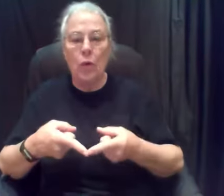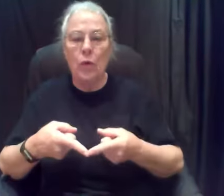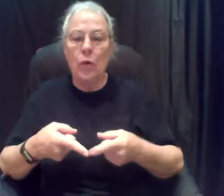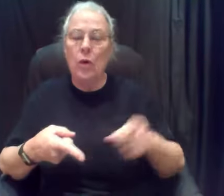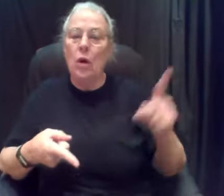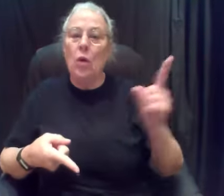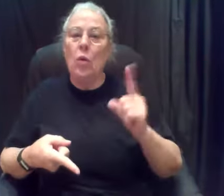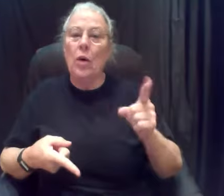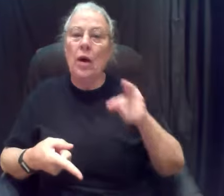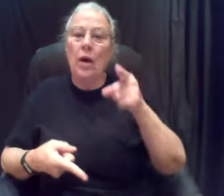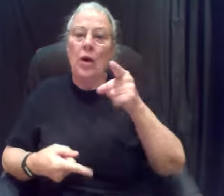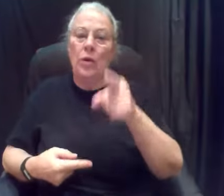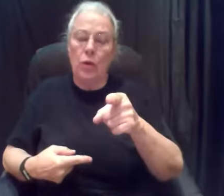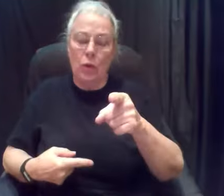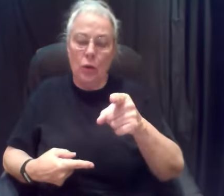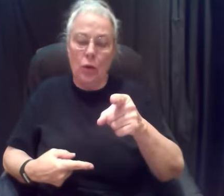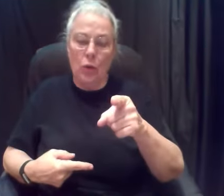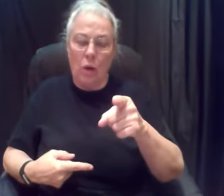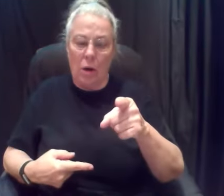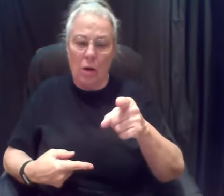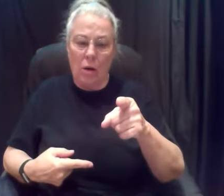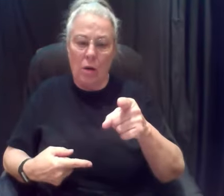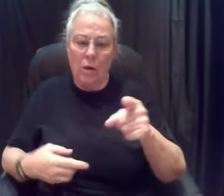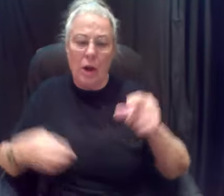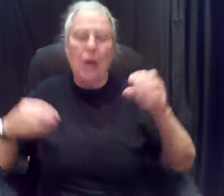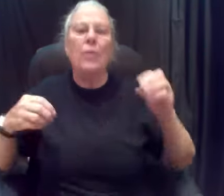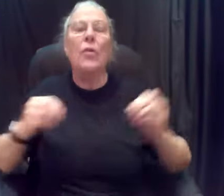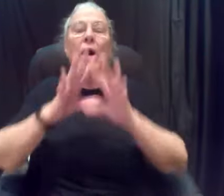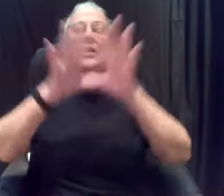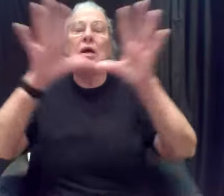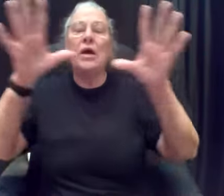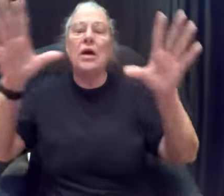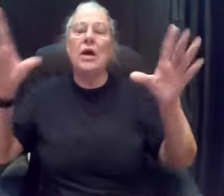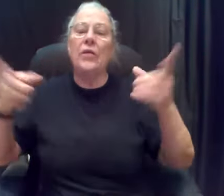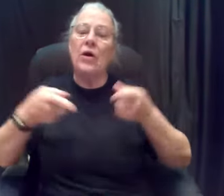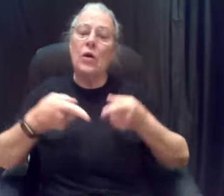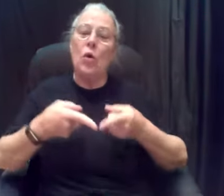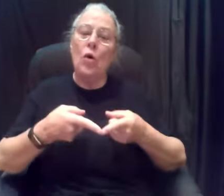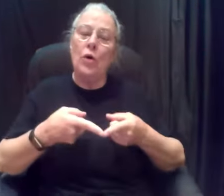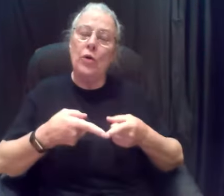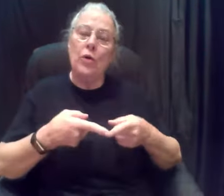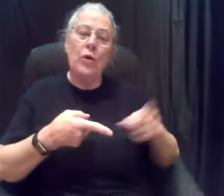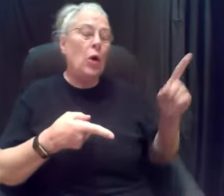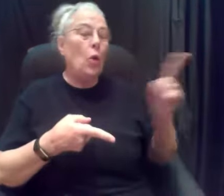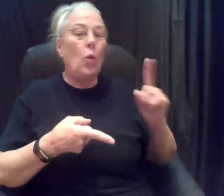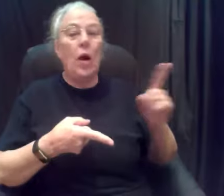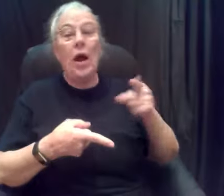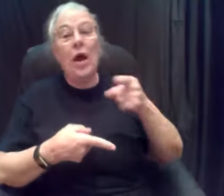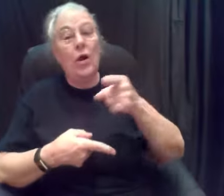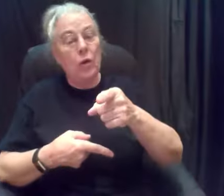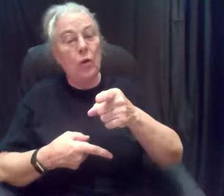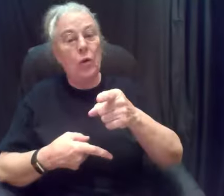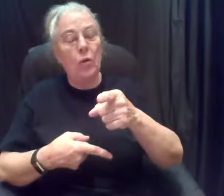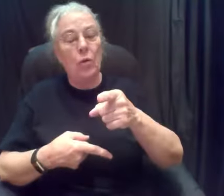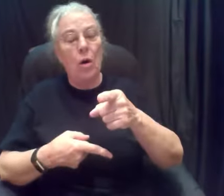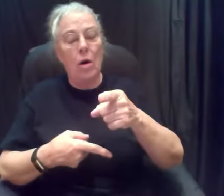corner where you are. Brighten the corner where you